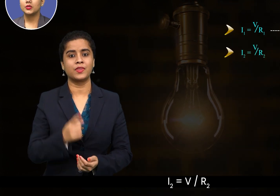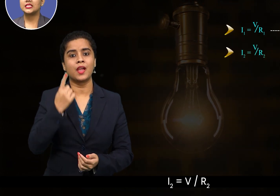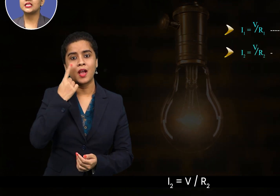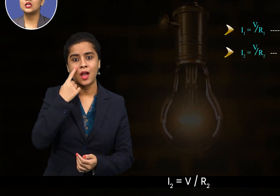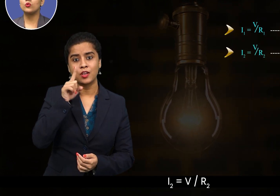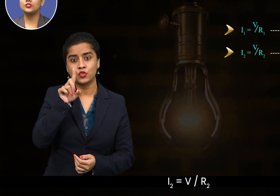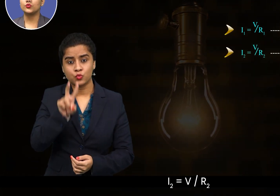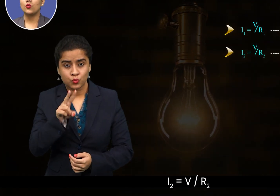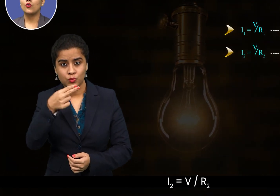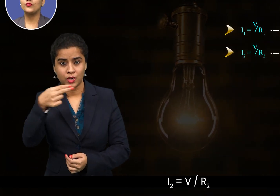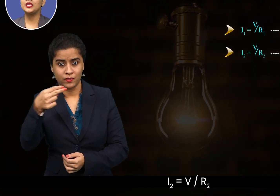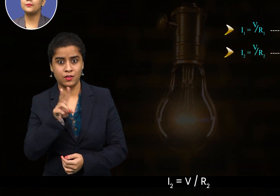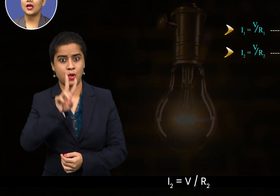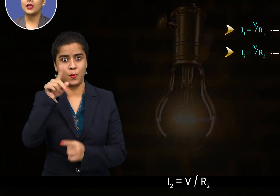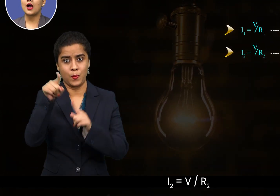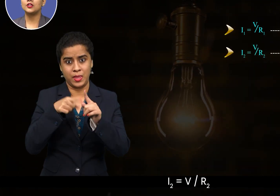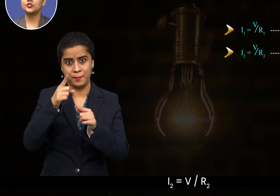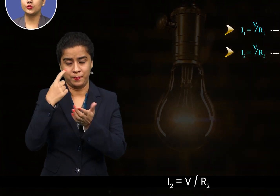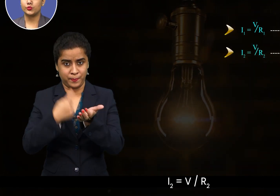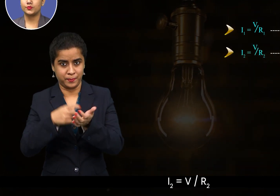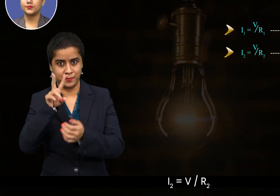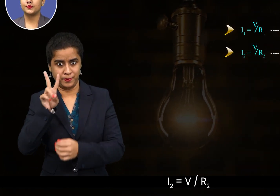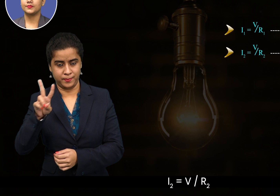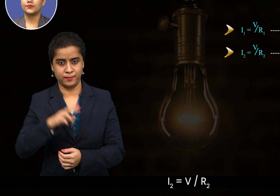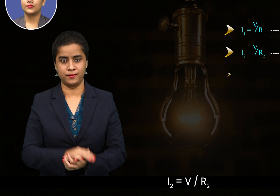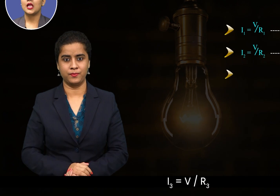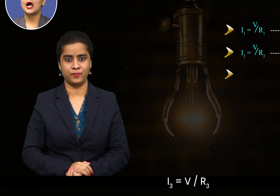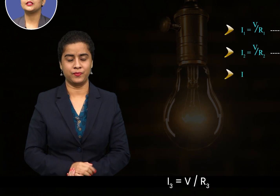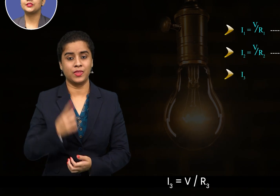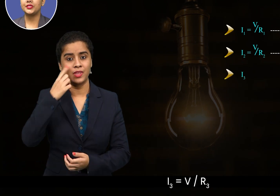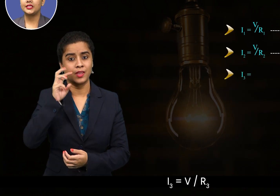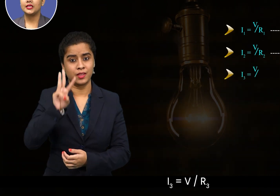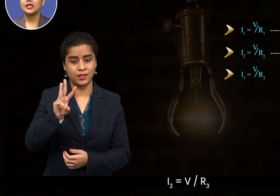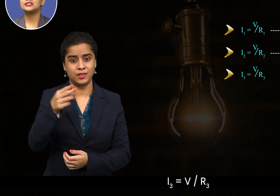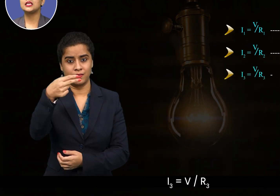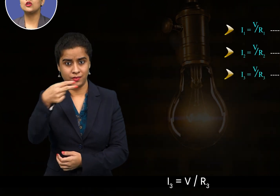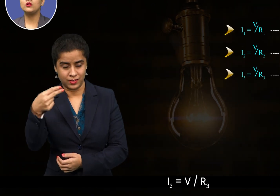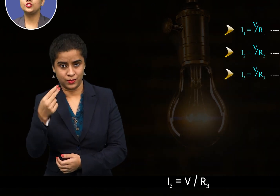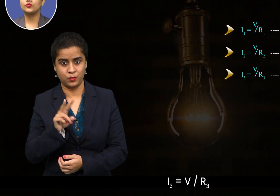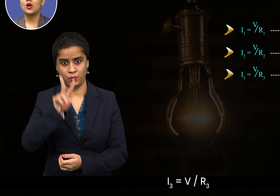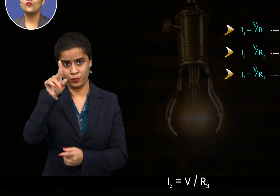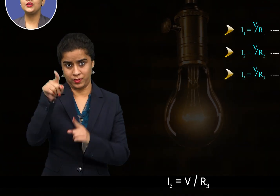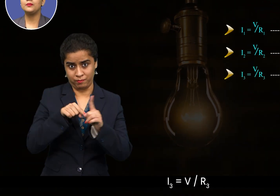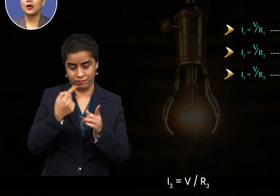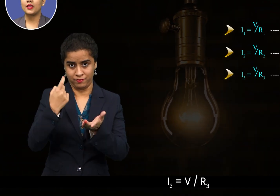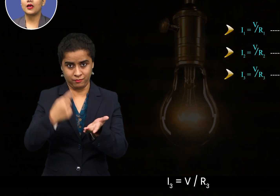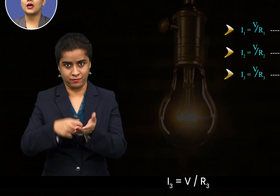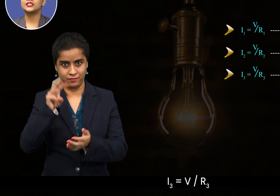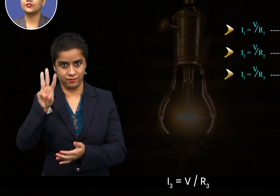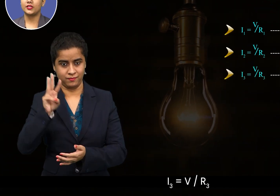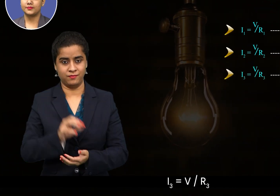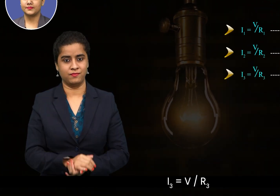I2 is equal to V by R2, I3 is equal to V